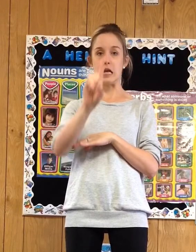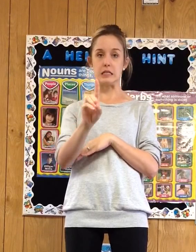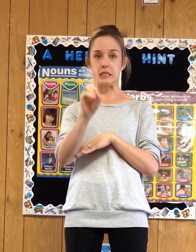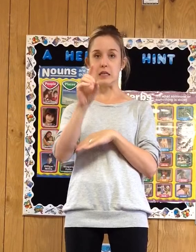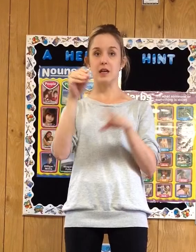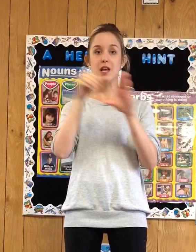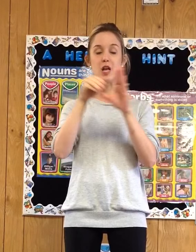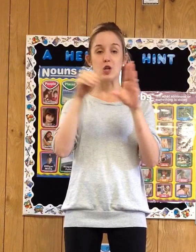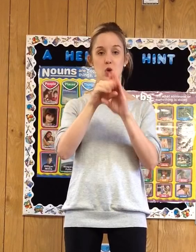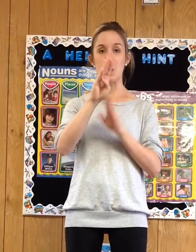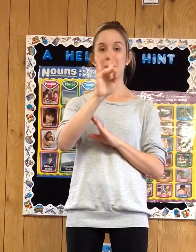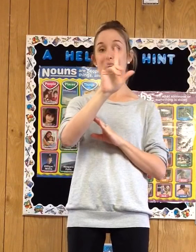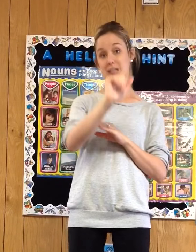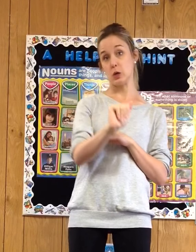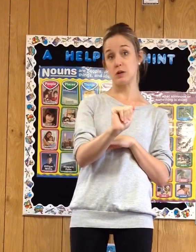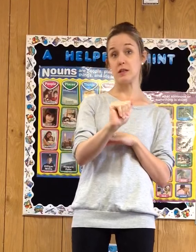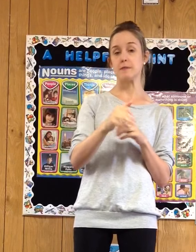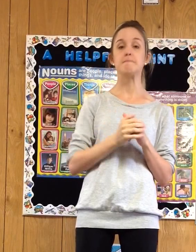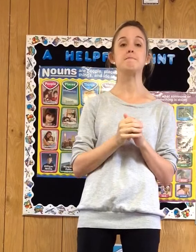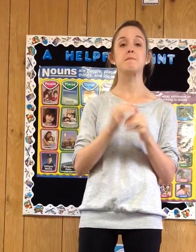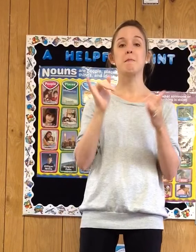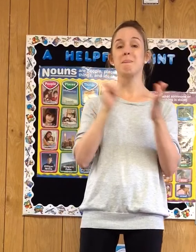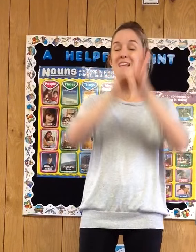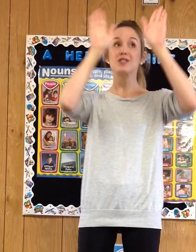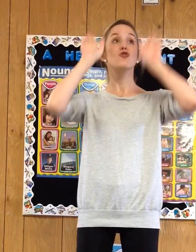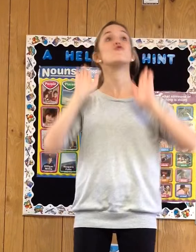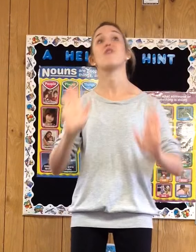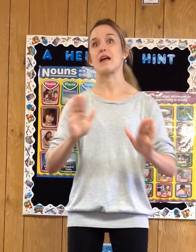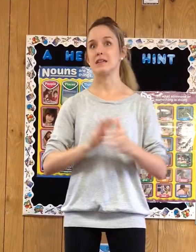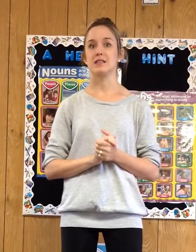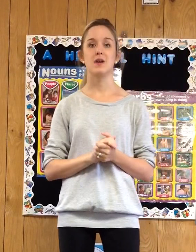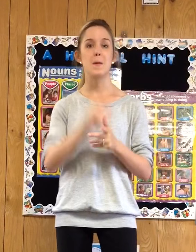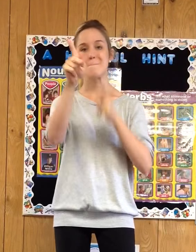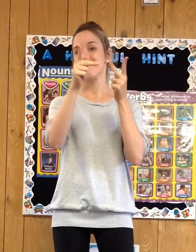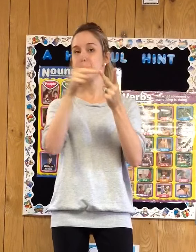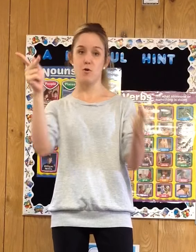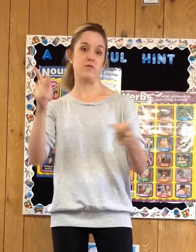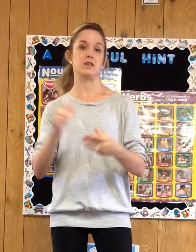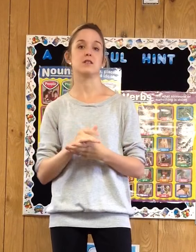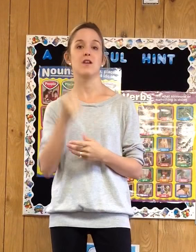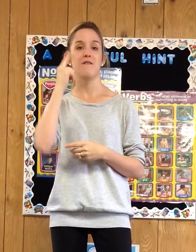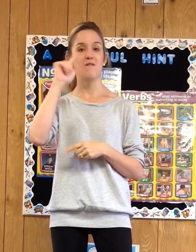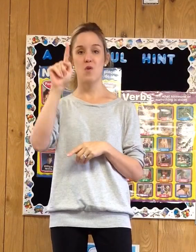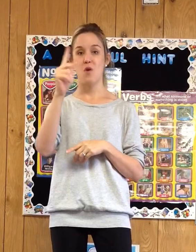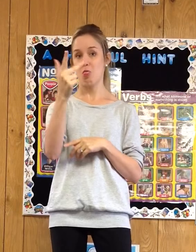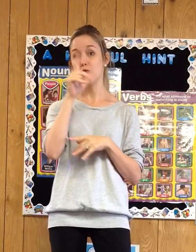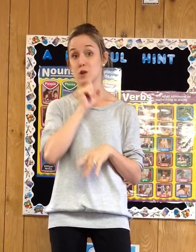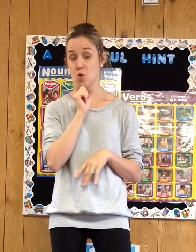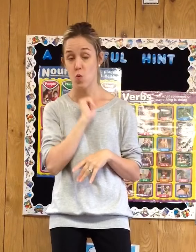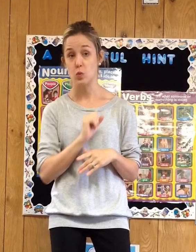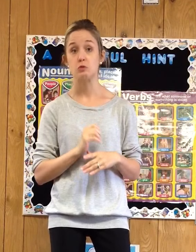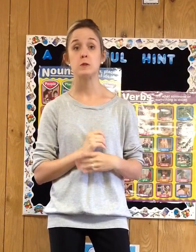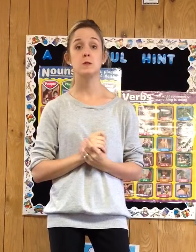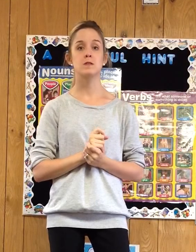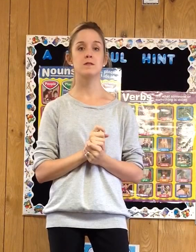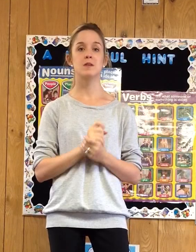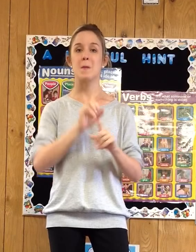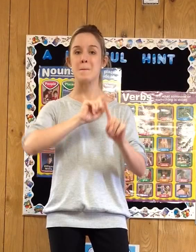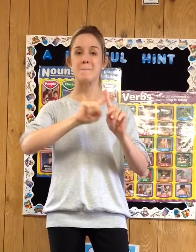a bacterium. That's great. Perfect for 13-year-olds. But here's the thing.